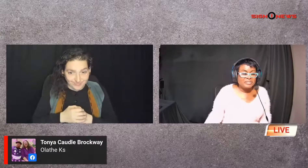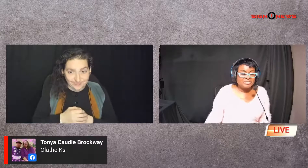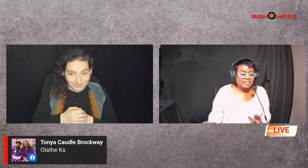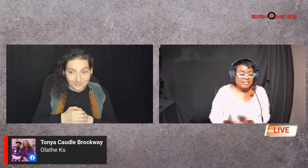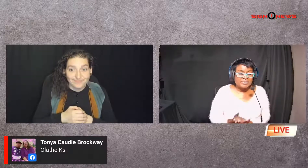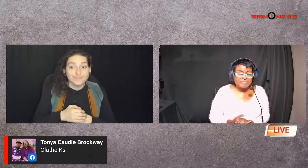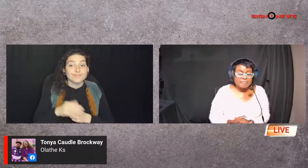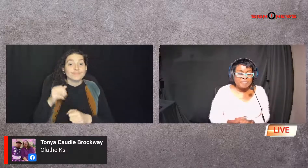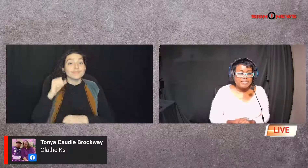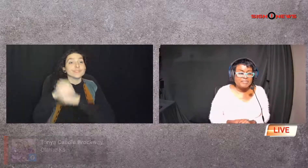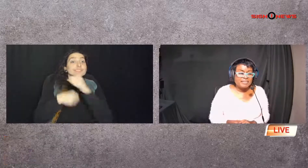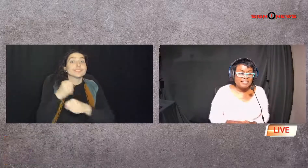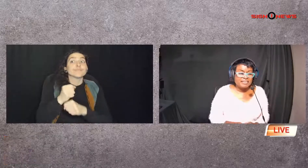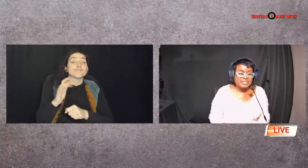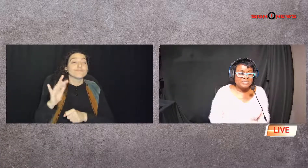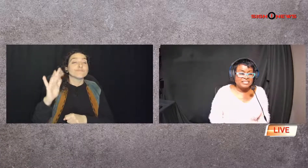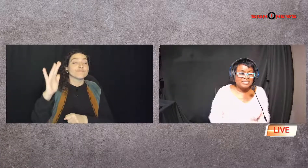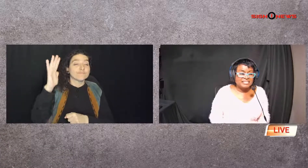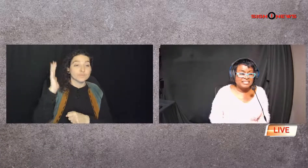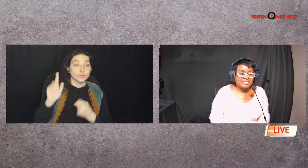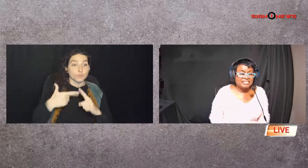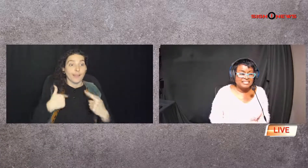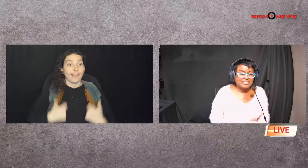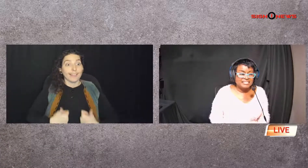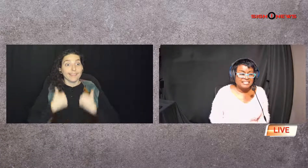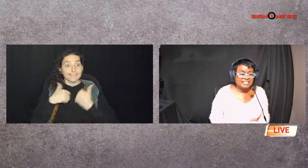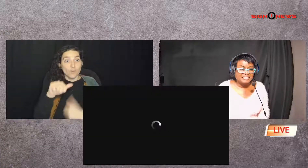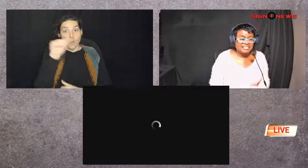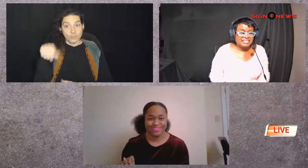I've known this young lady for many, many years.